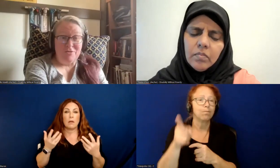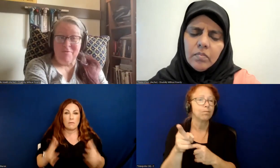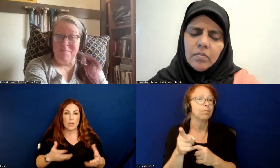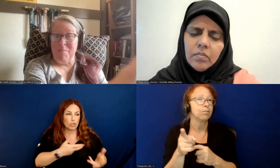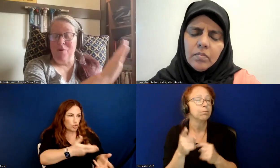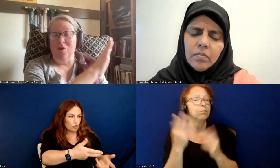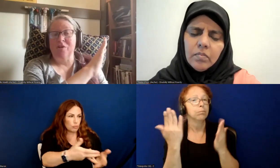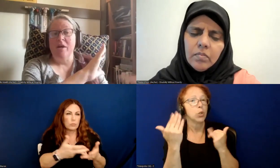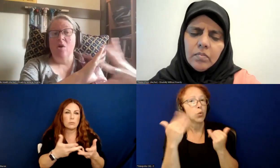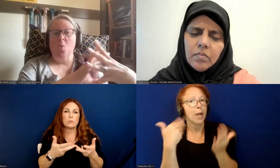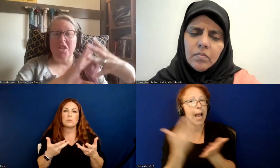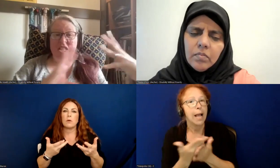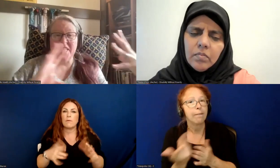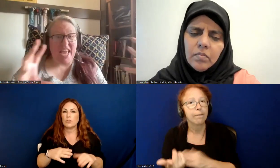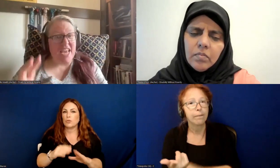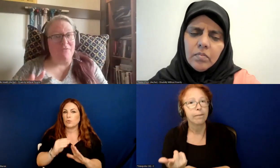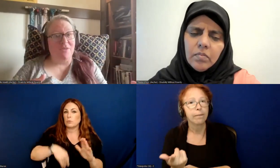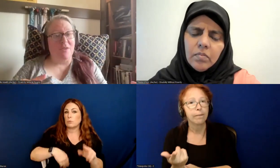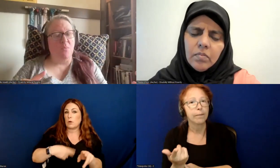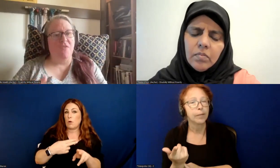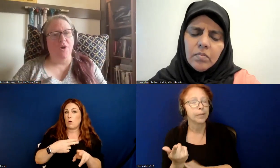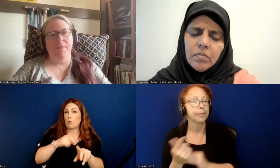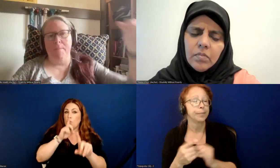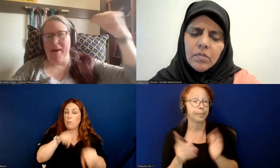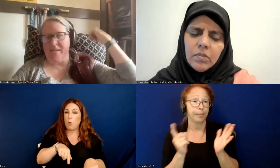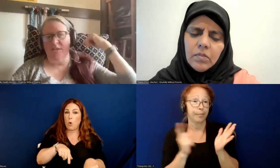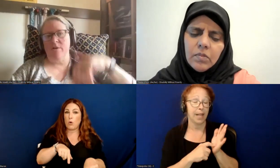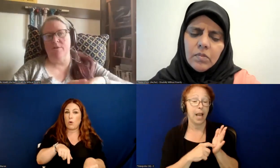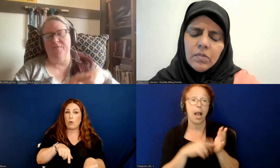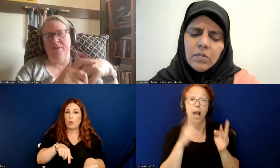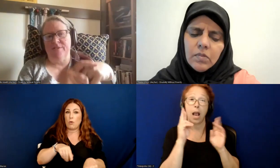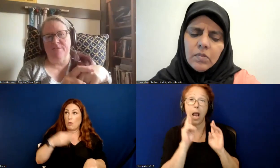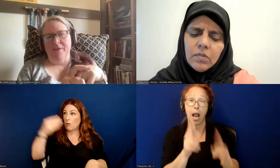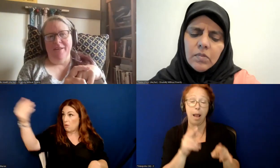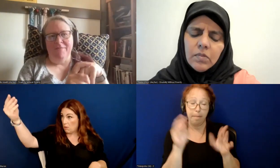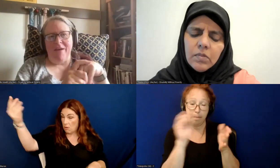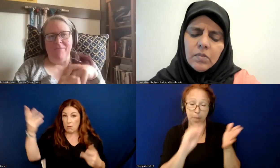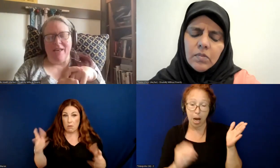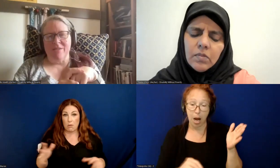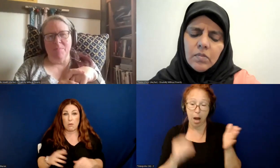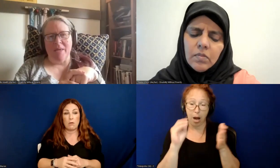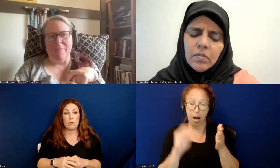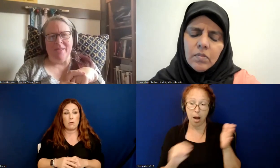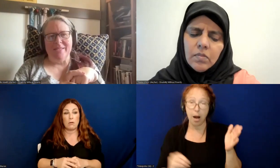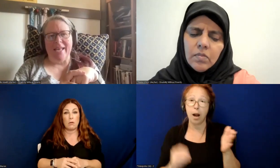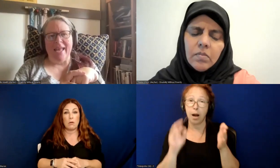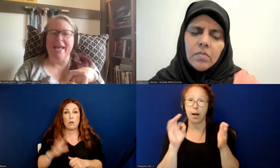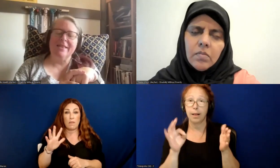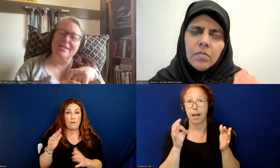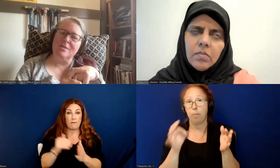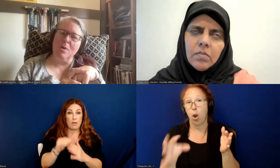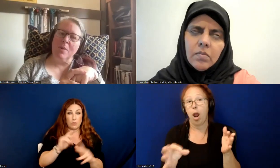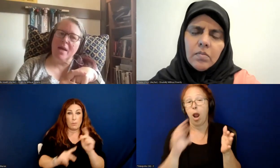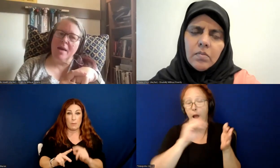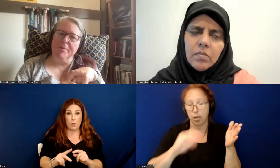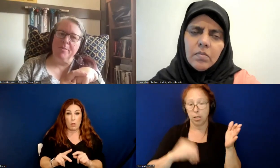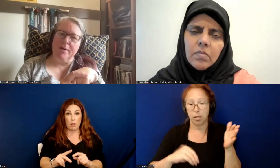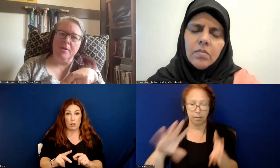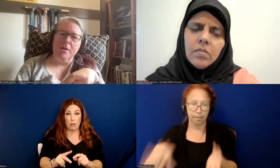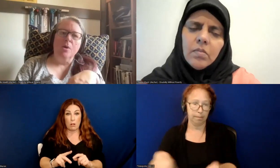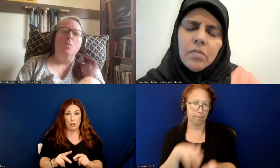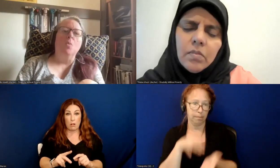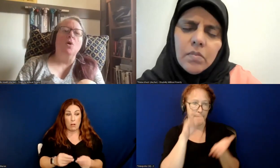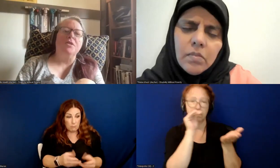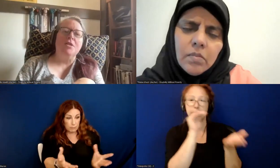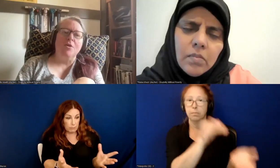the interim report, we're going to take everything we've heard back to those first 5,000 people and say, hey, this is what we came up